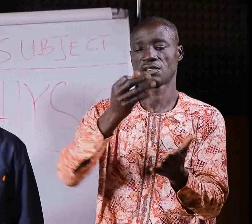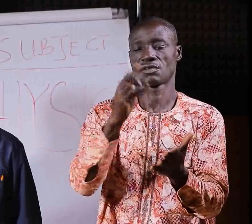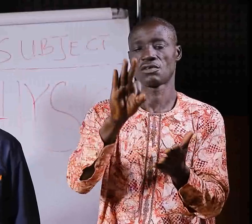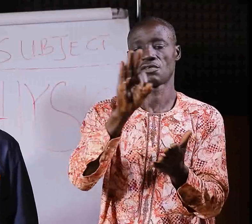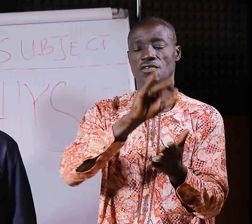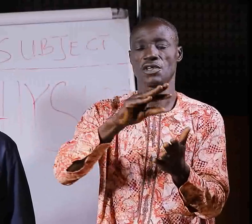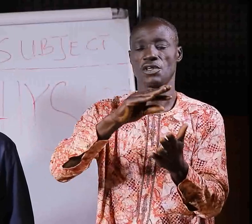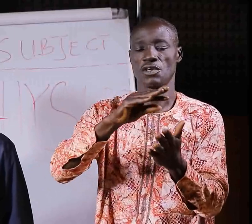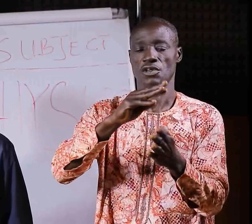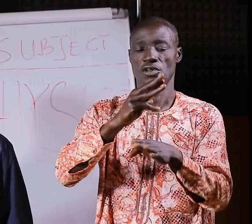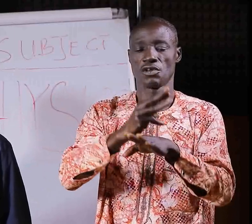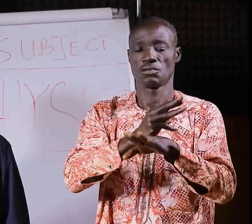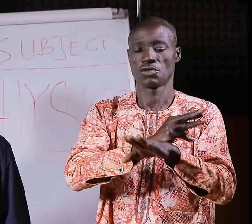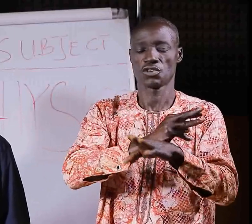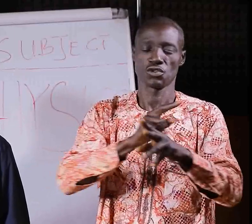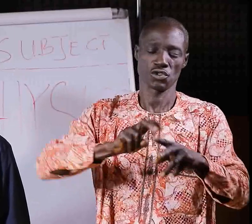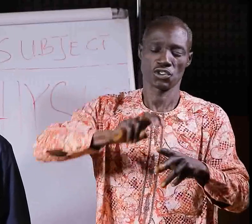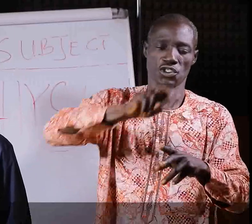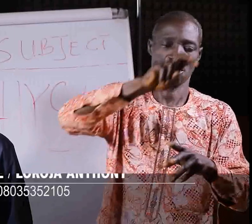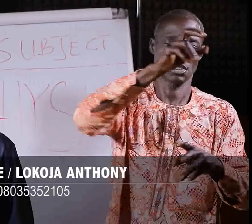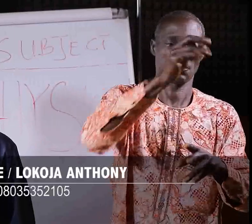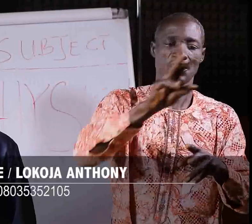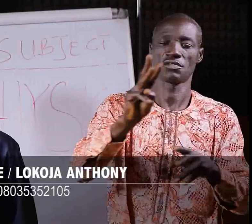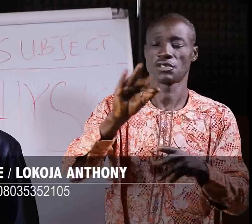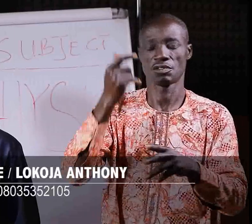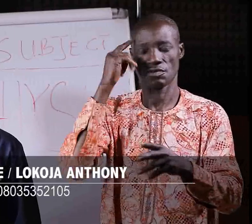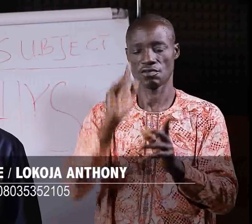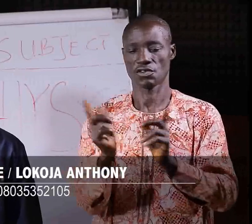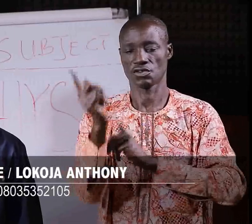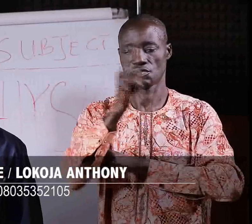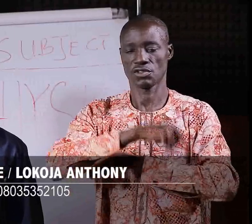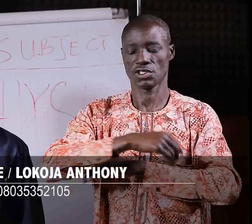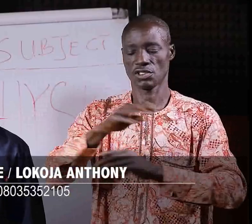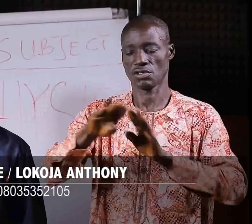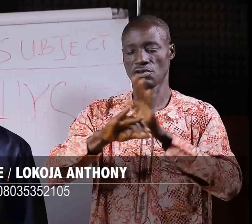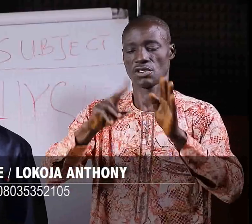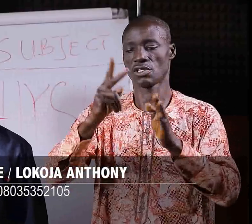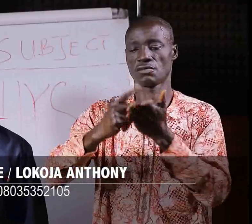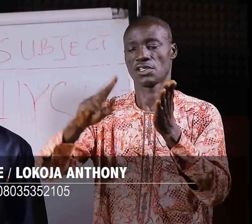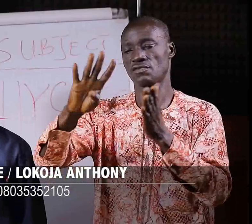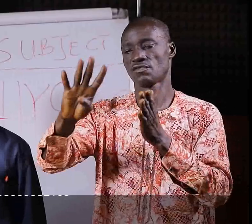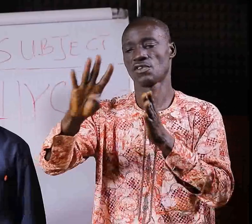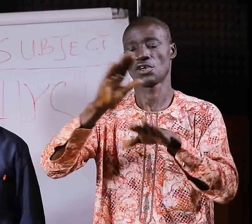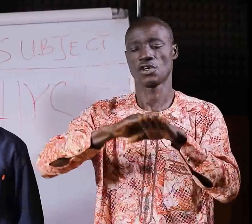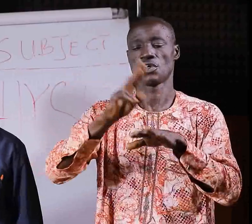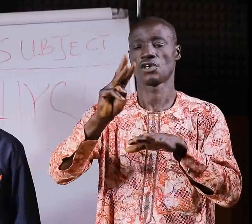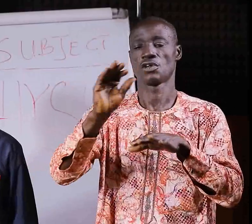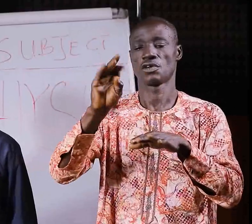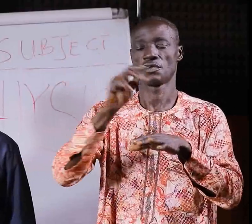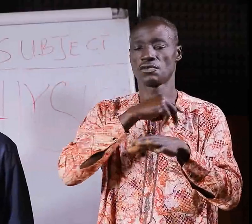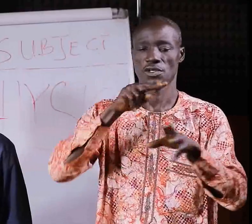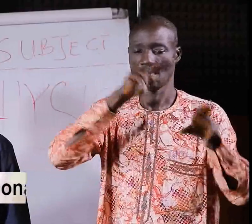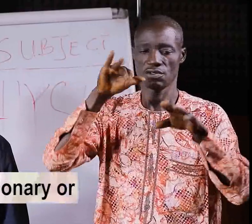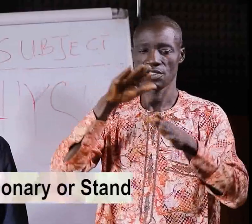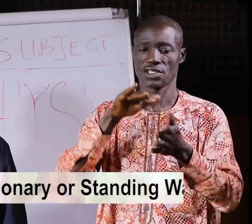of a progressive or traveling wave. For today, under part 4 on waves, we are looking